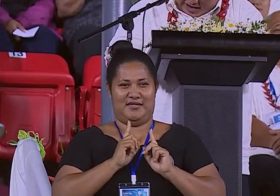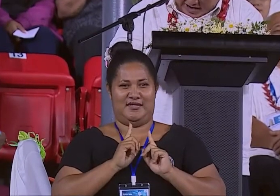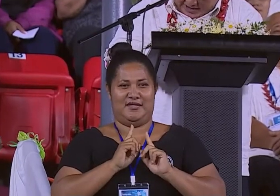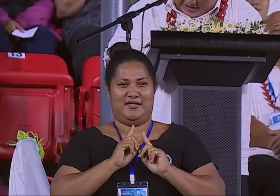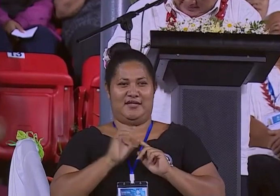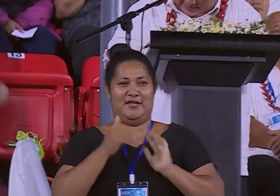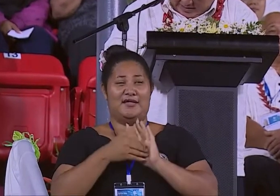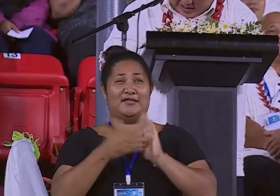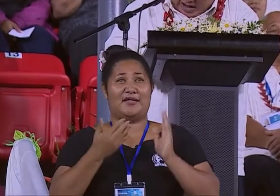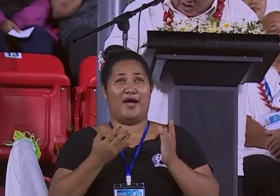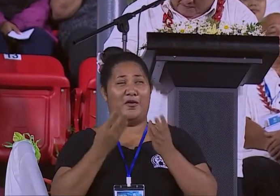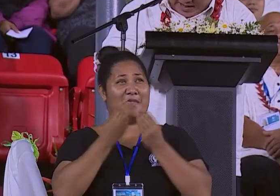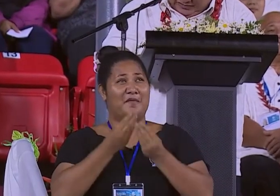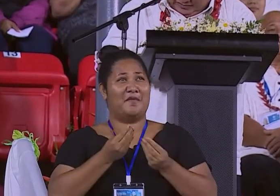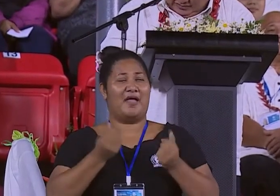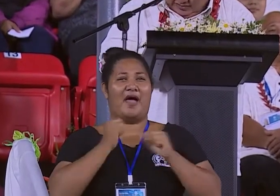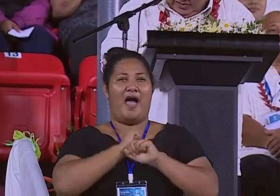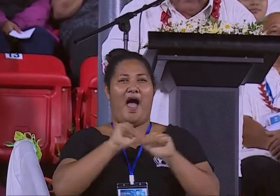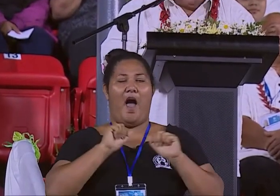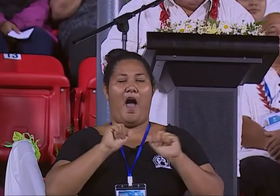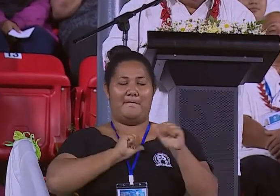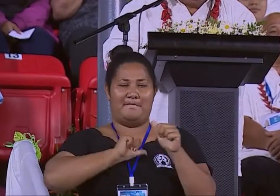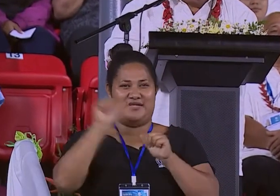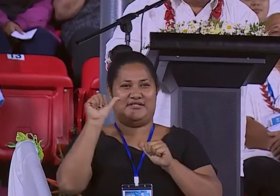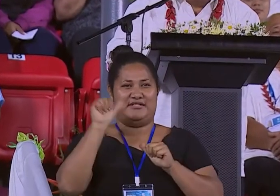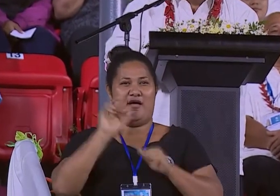we will always try